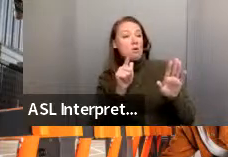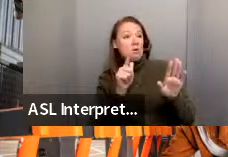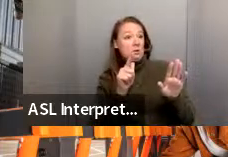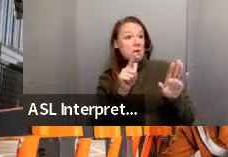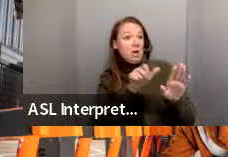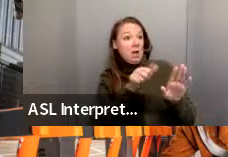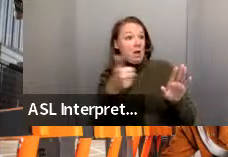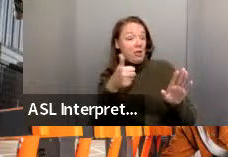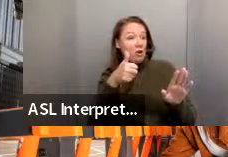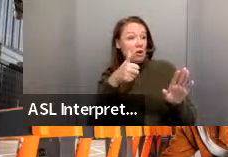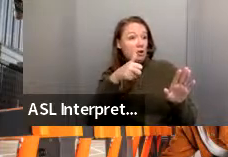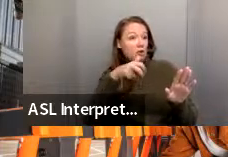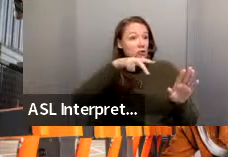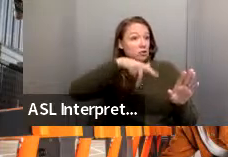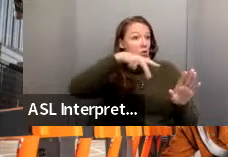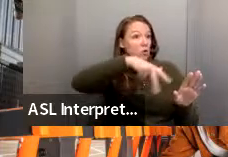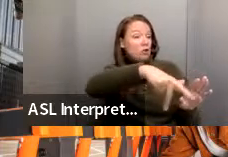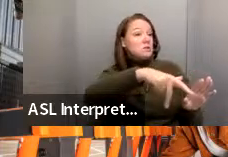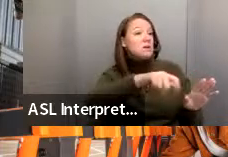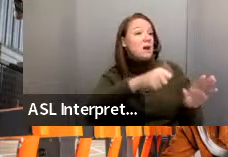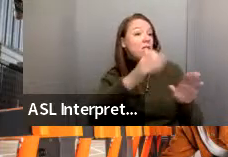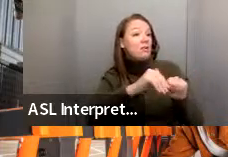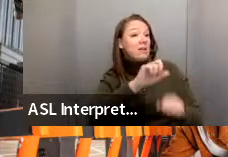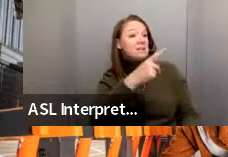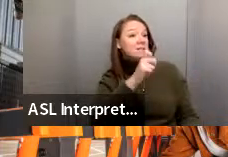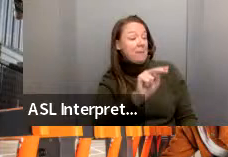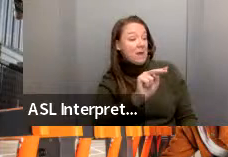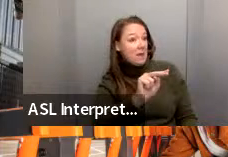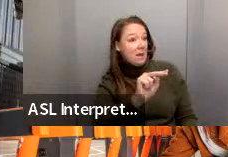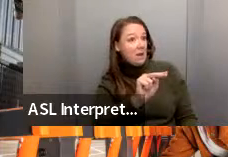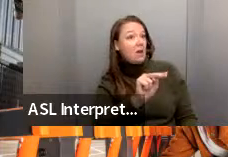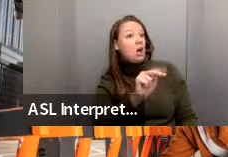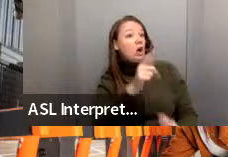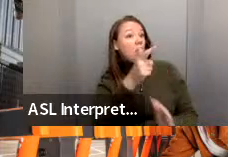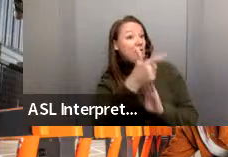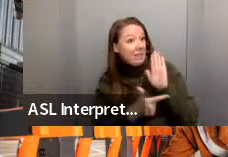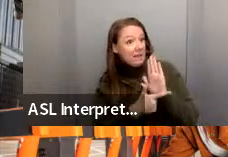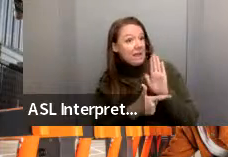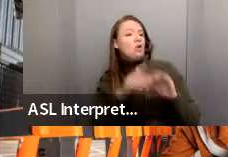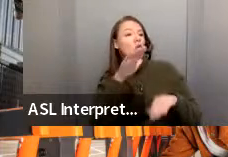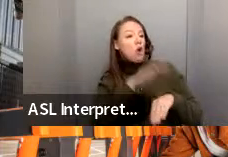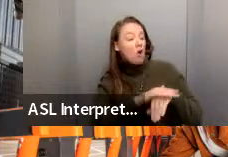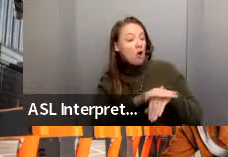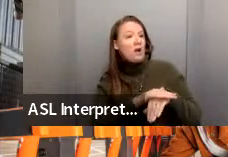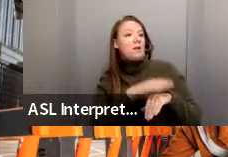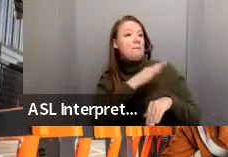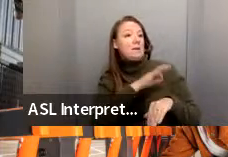other than Spin e-scooters, legal on Pittsburgh streets?